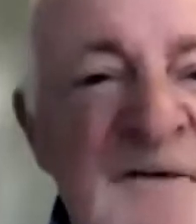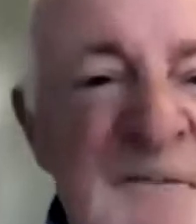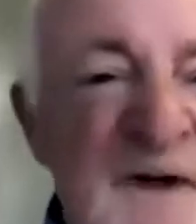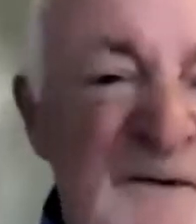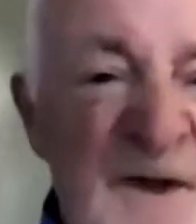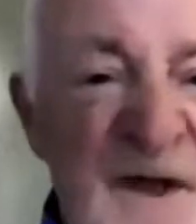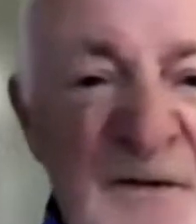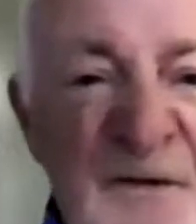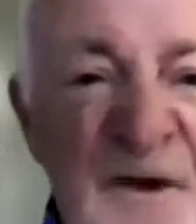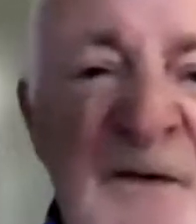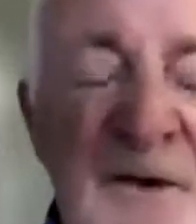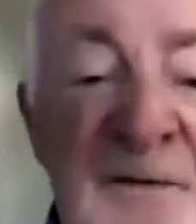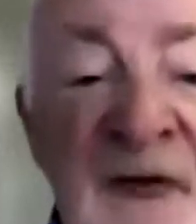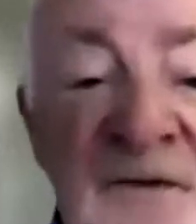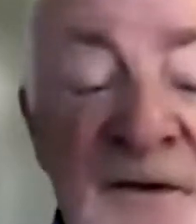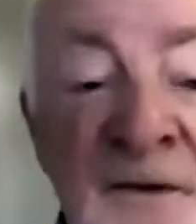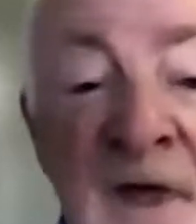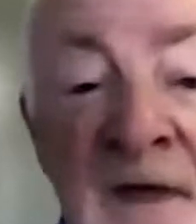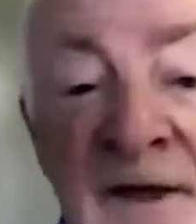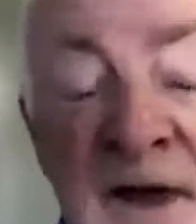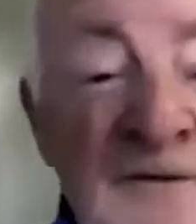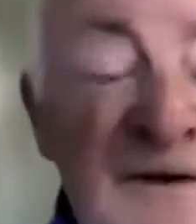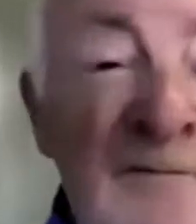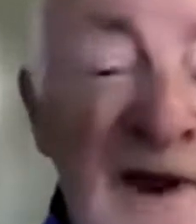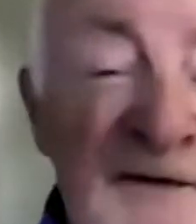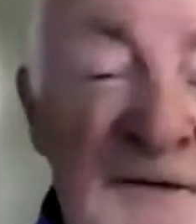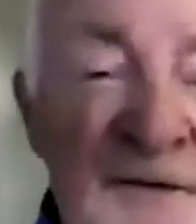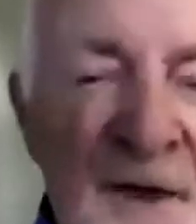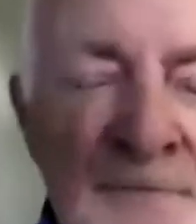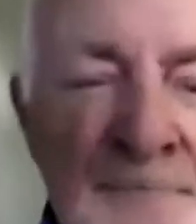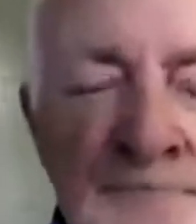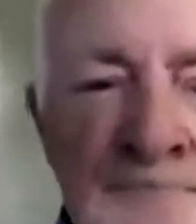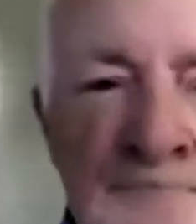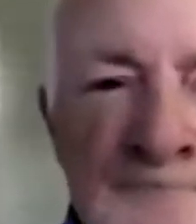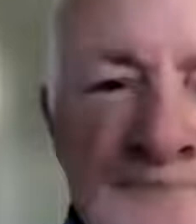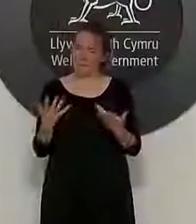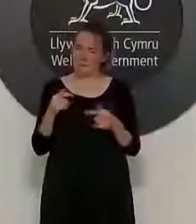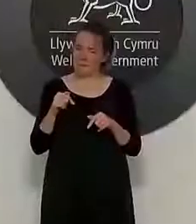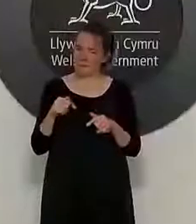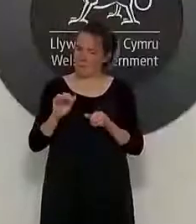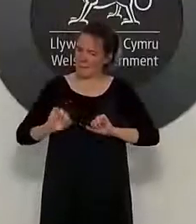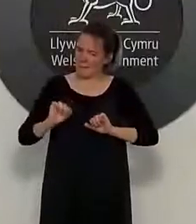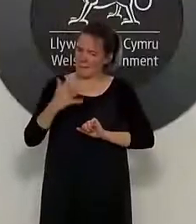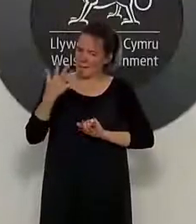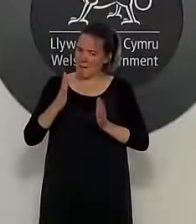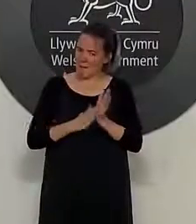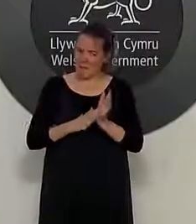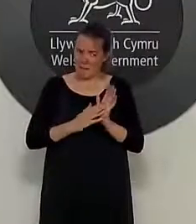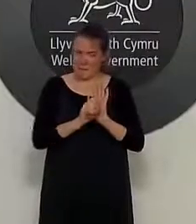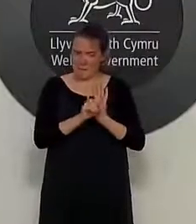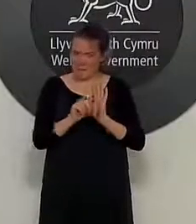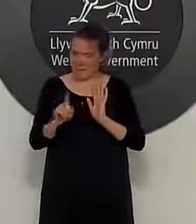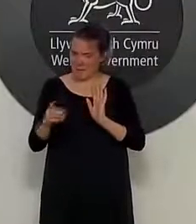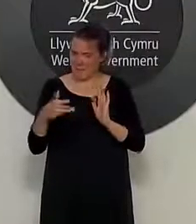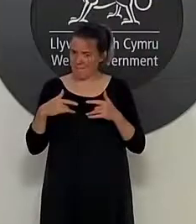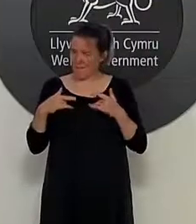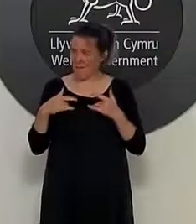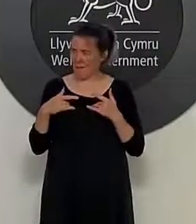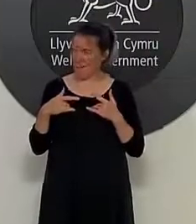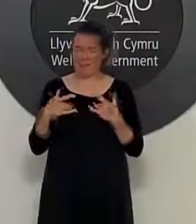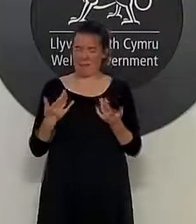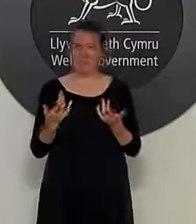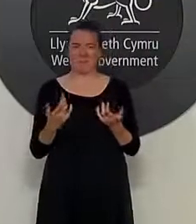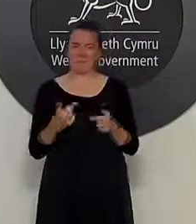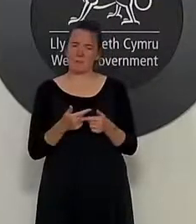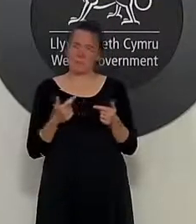waiting 5 months to get started amount to COVID complacency? Well, first of all, Tom, it's an important point